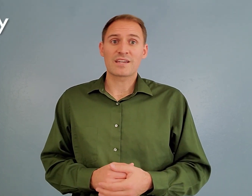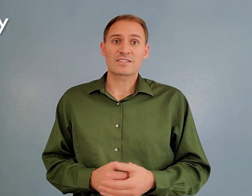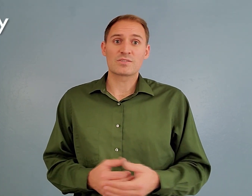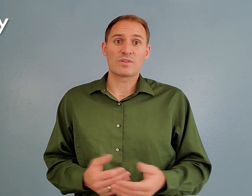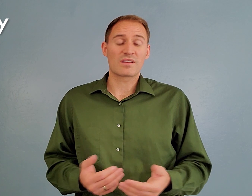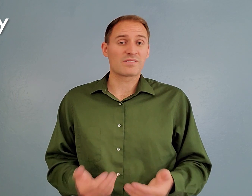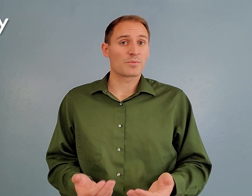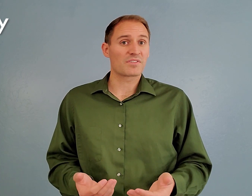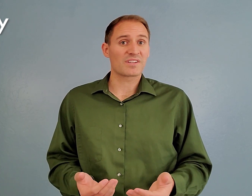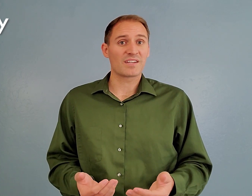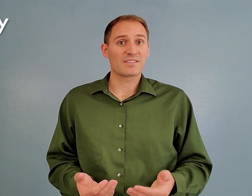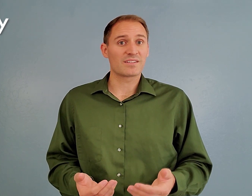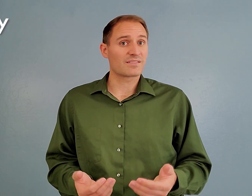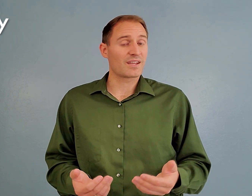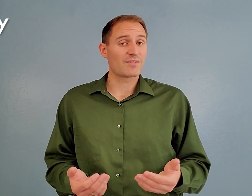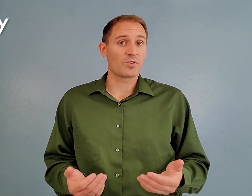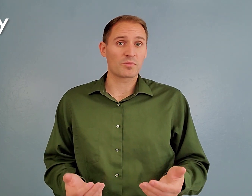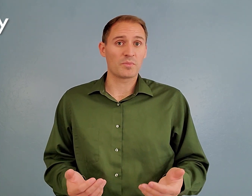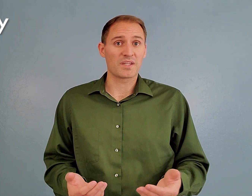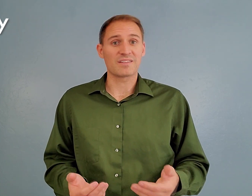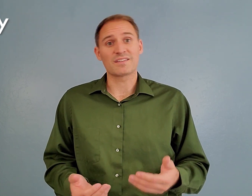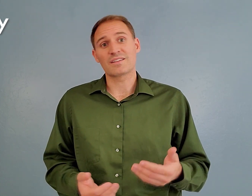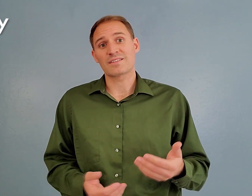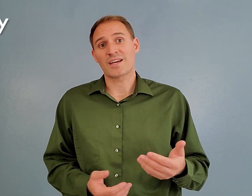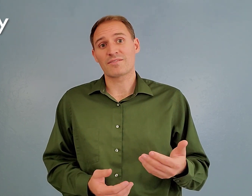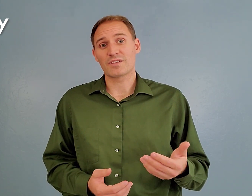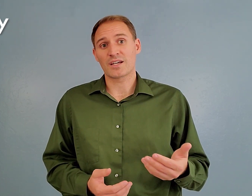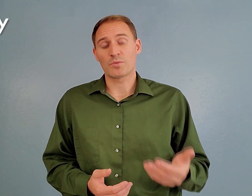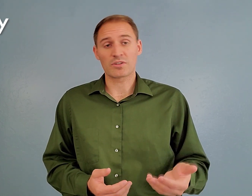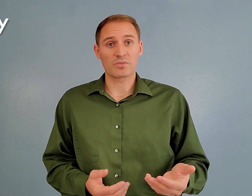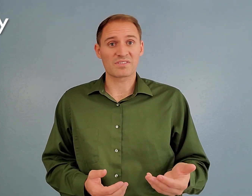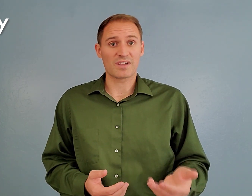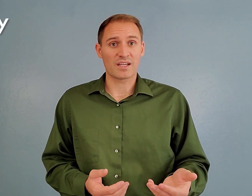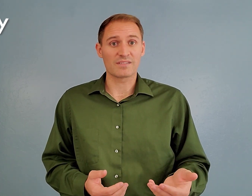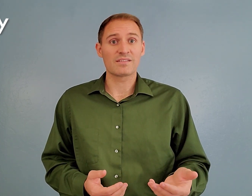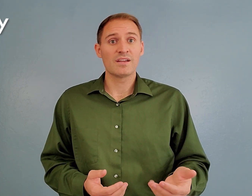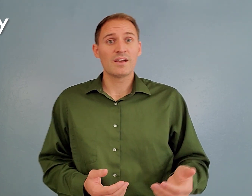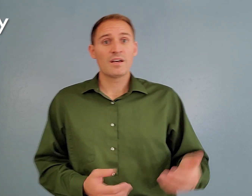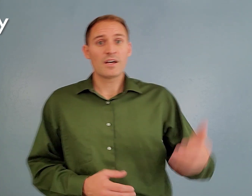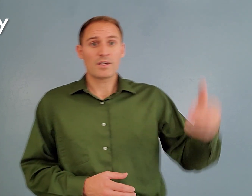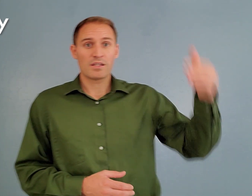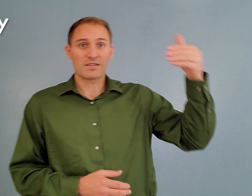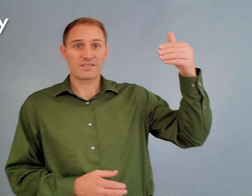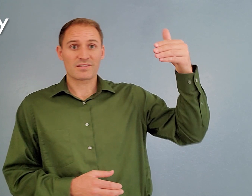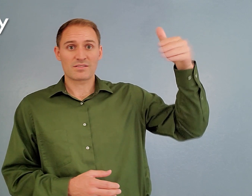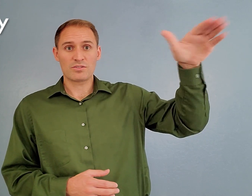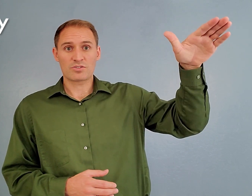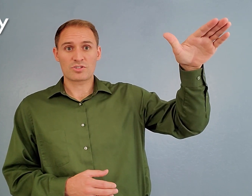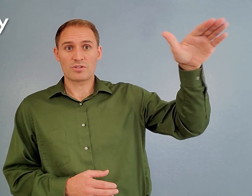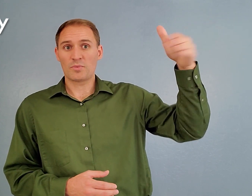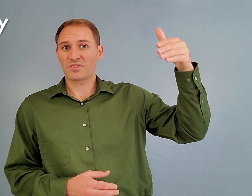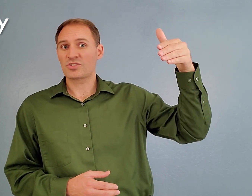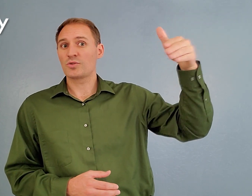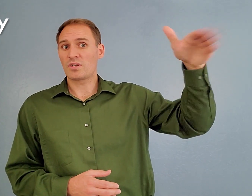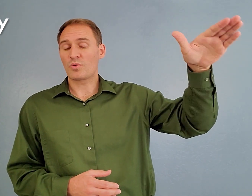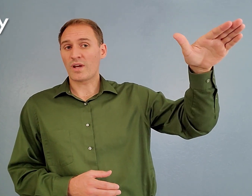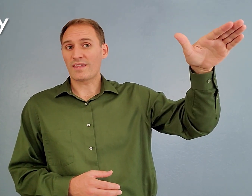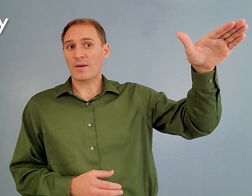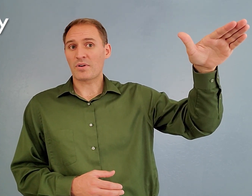actually one of the simpler signs. It doesn't have multiple meanings and it doesn't have multiple signs. It's just you're almost shooing away that